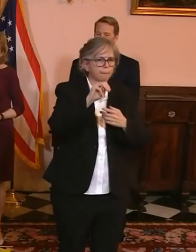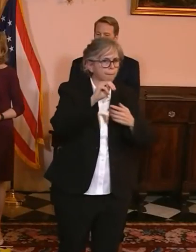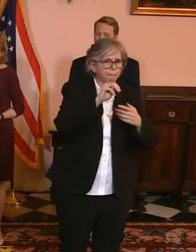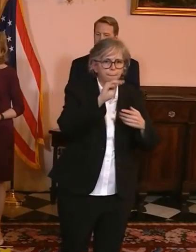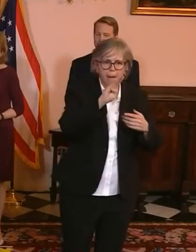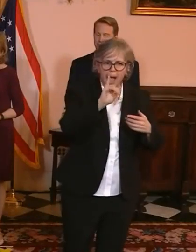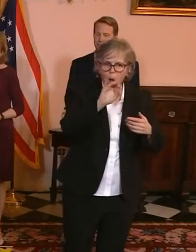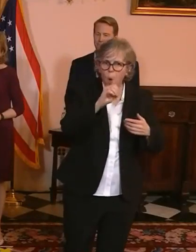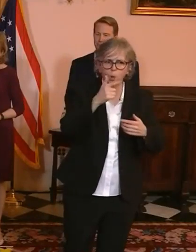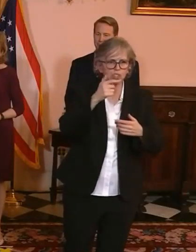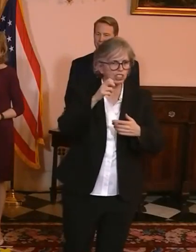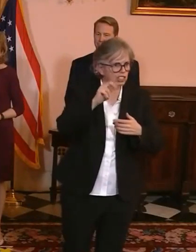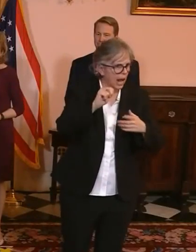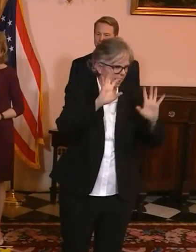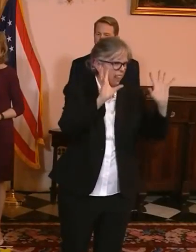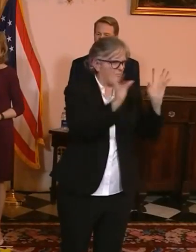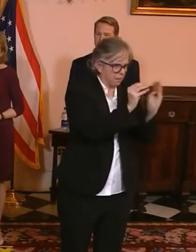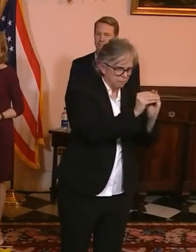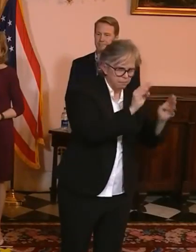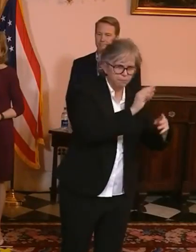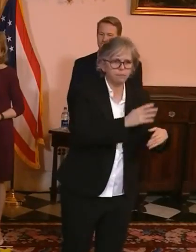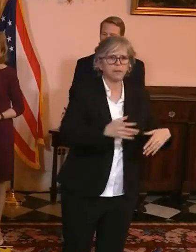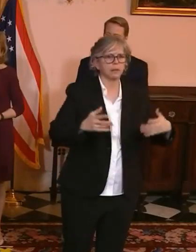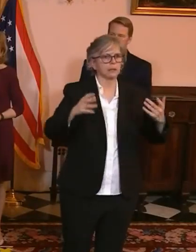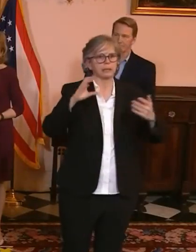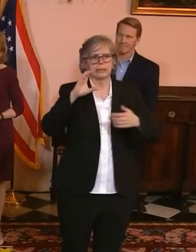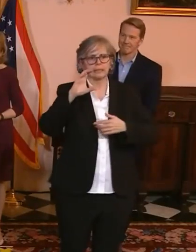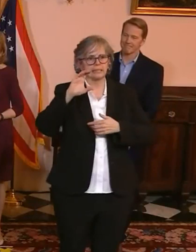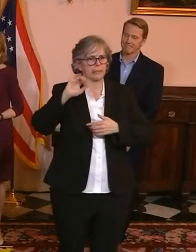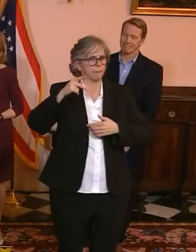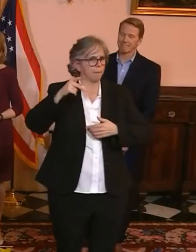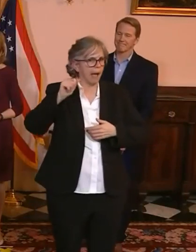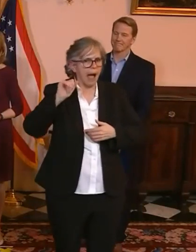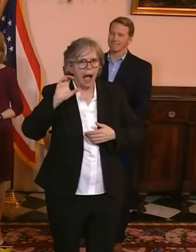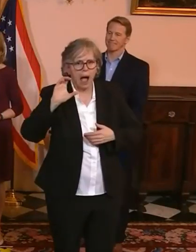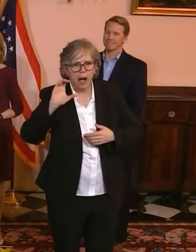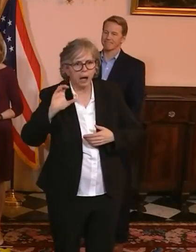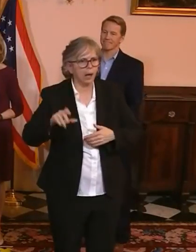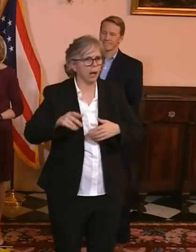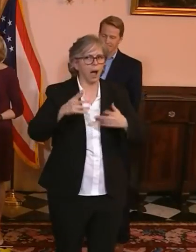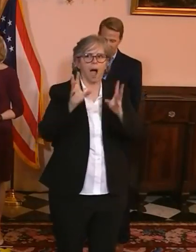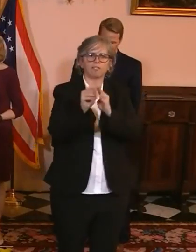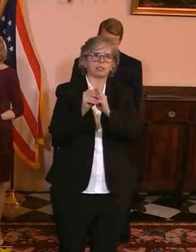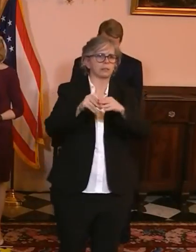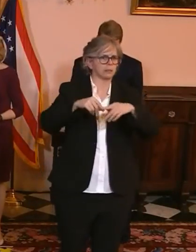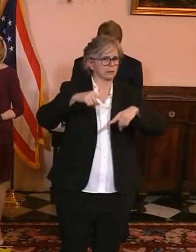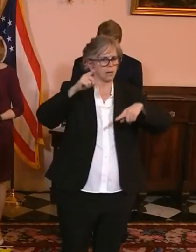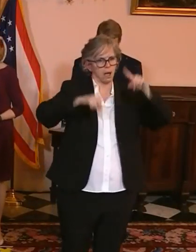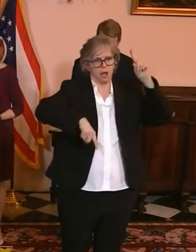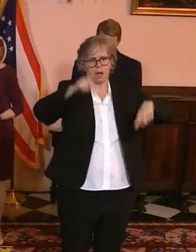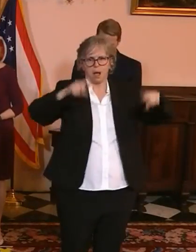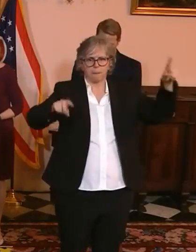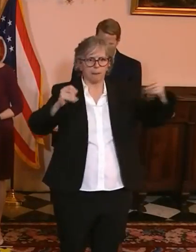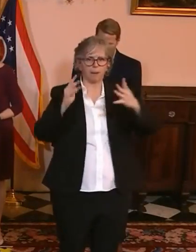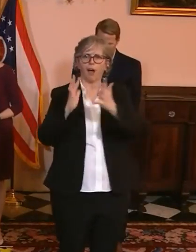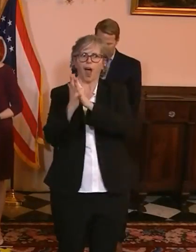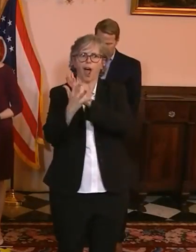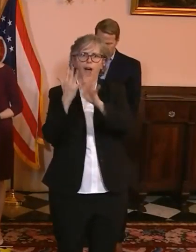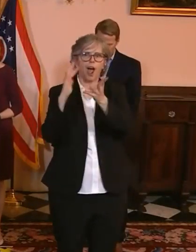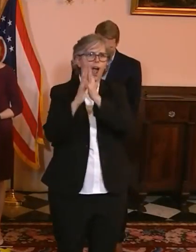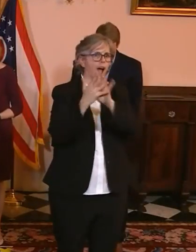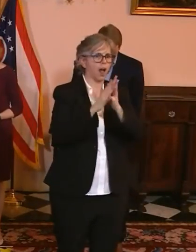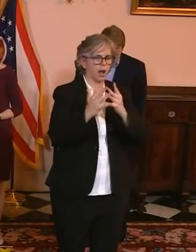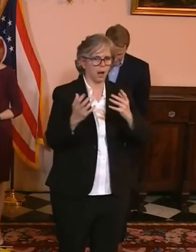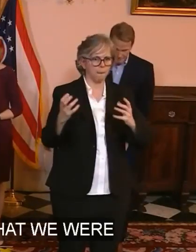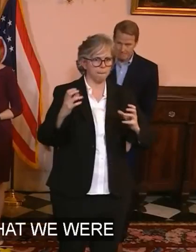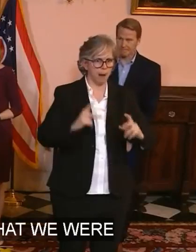widespread testing yet, that we were already seeing people in Ohio who were at risk. By March 3rd